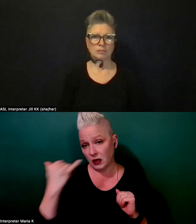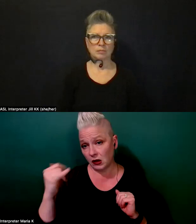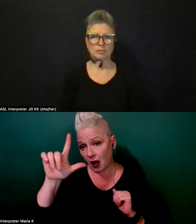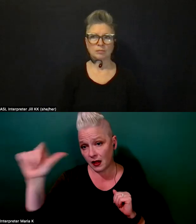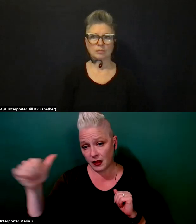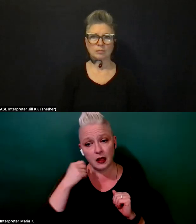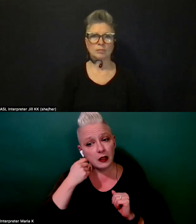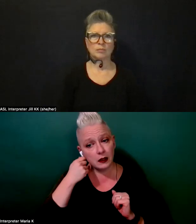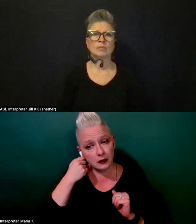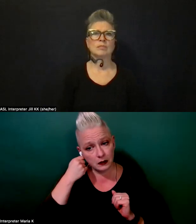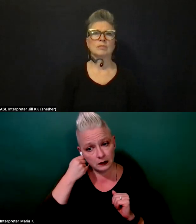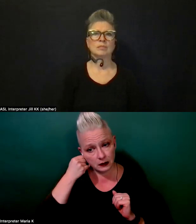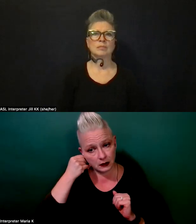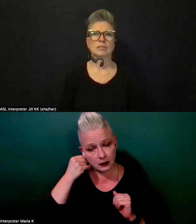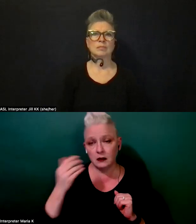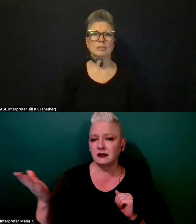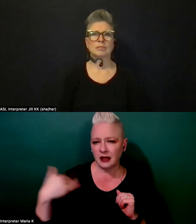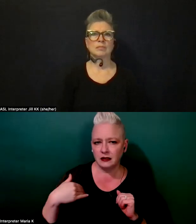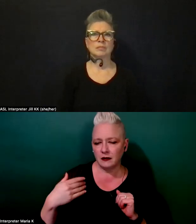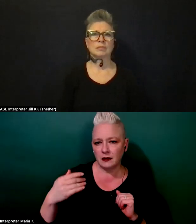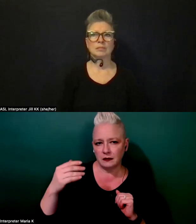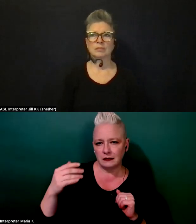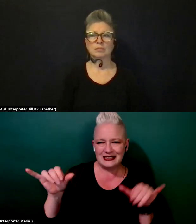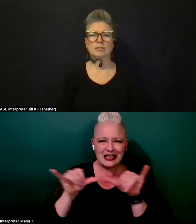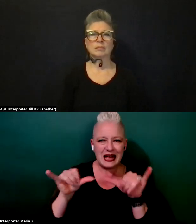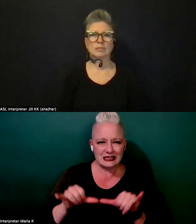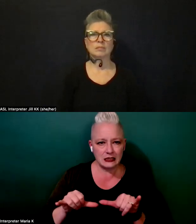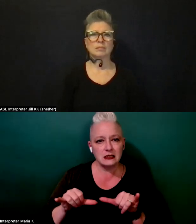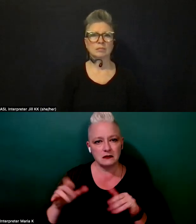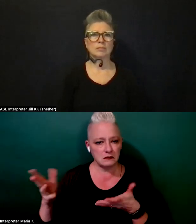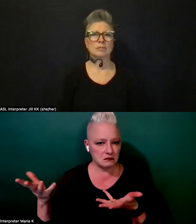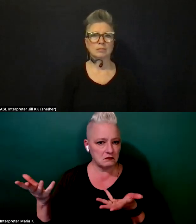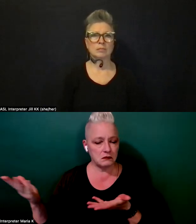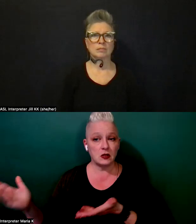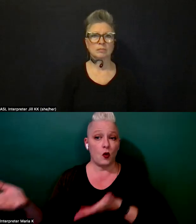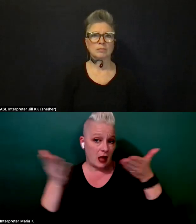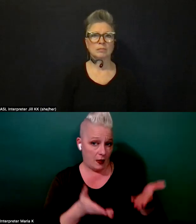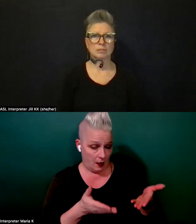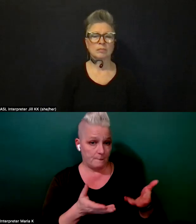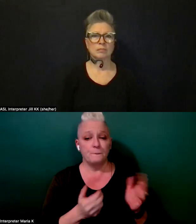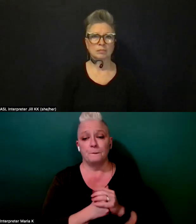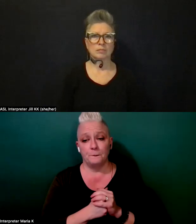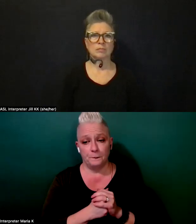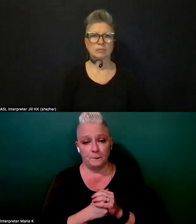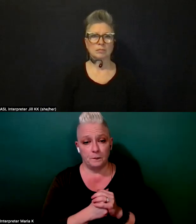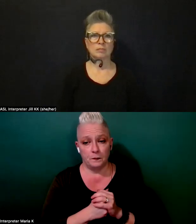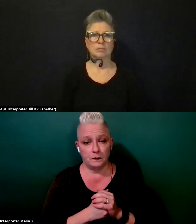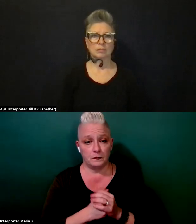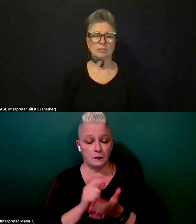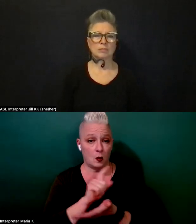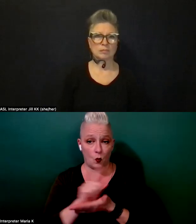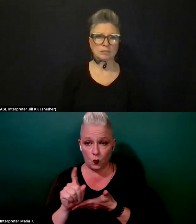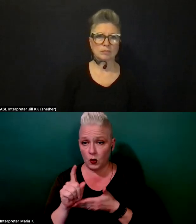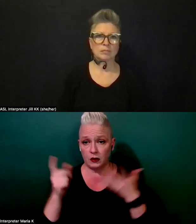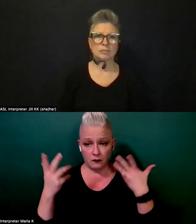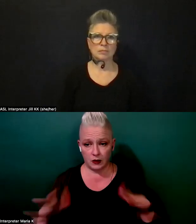like, just send us these sizes, that's it. So we got them. And then like a week went by